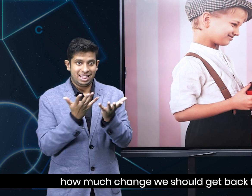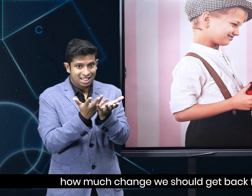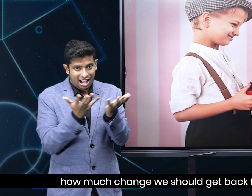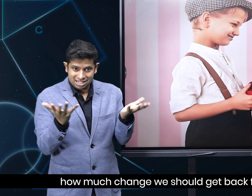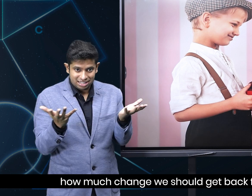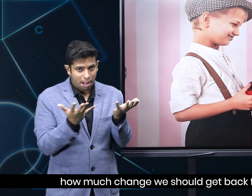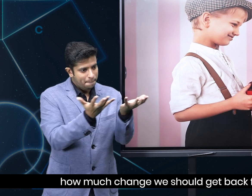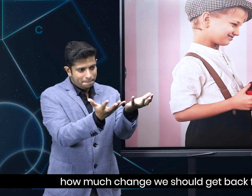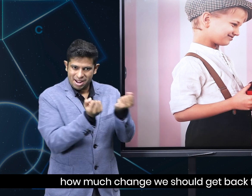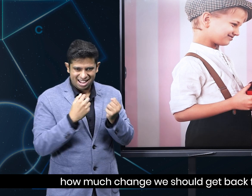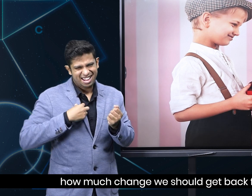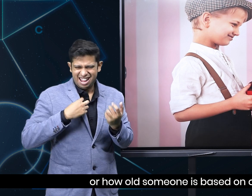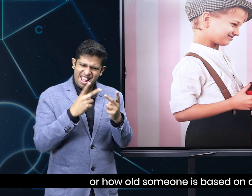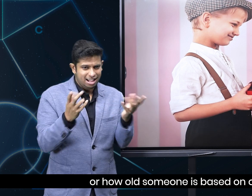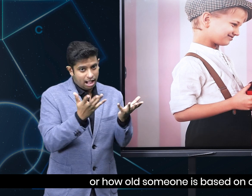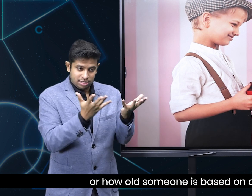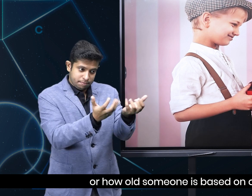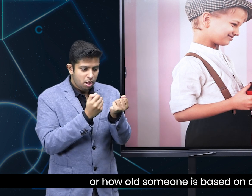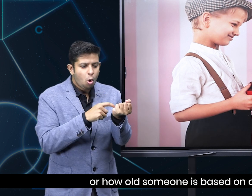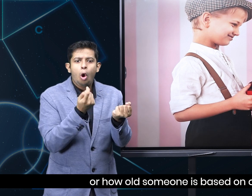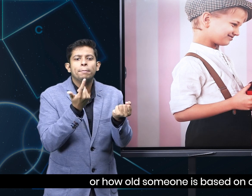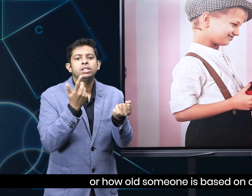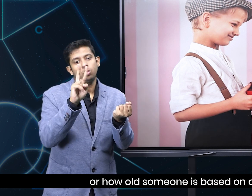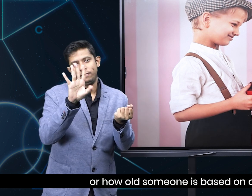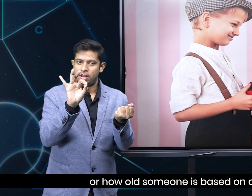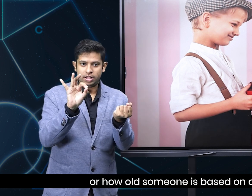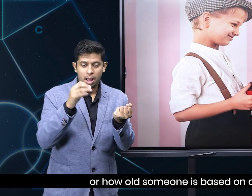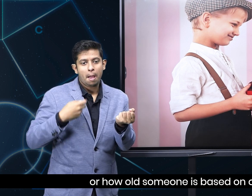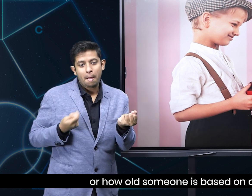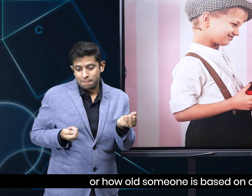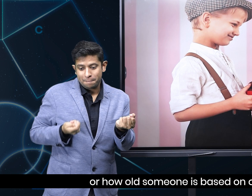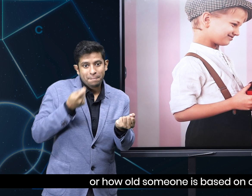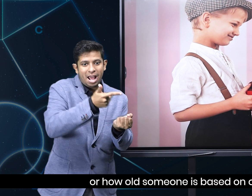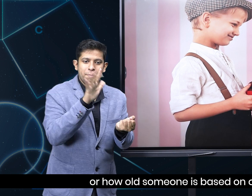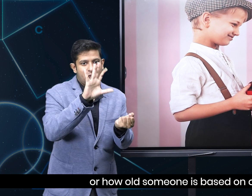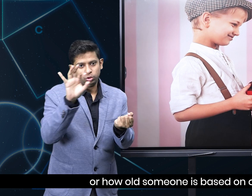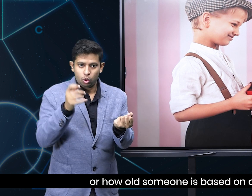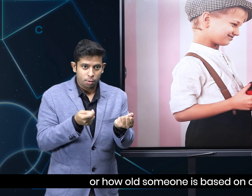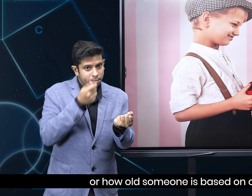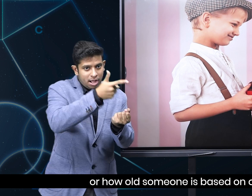from a purchase or how old someone is based on other clues.